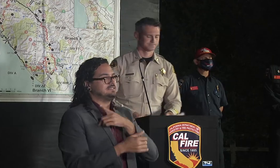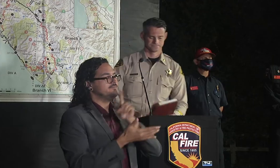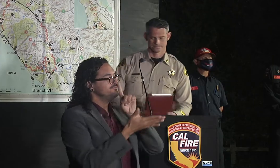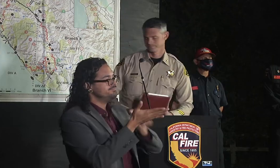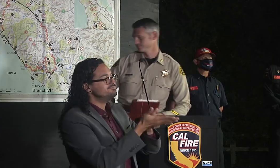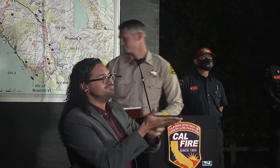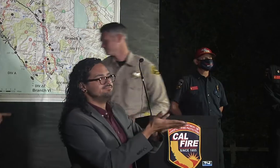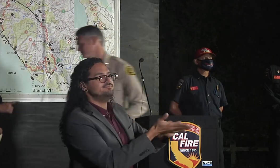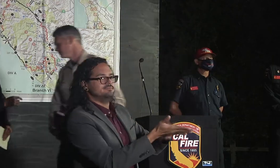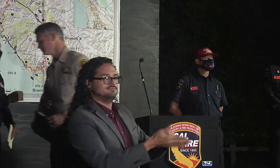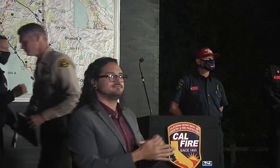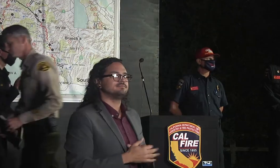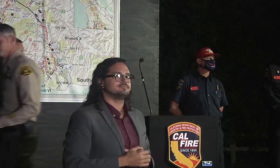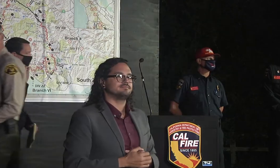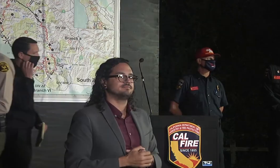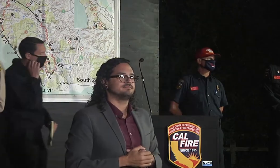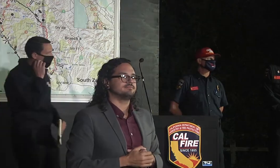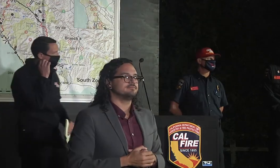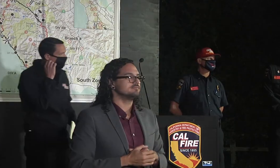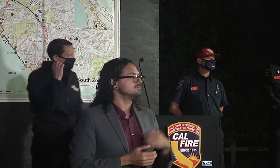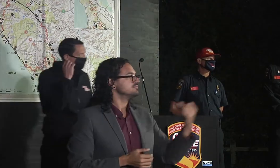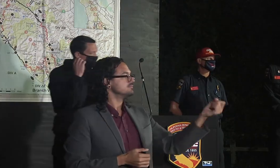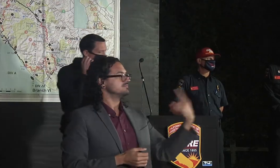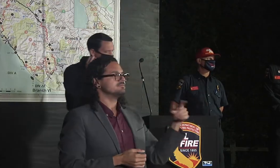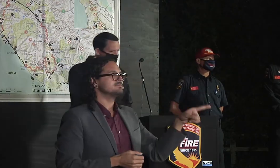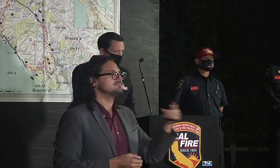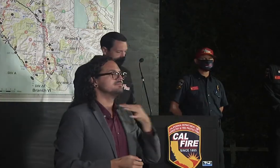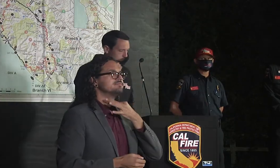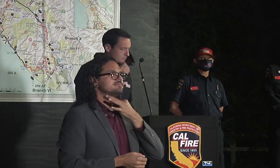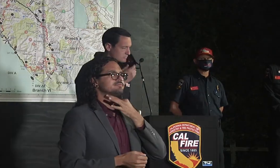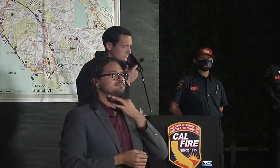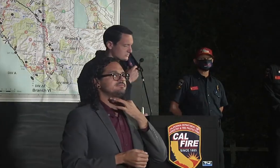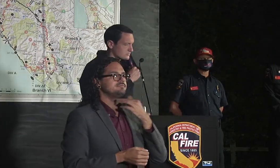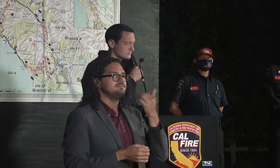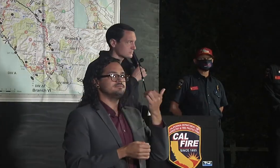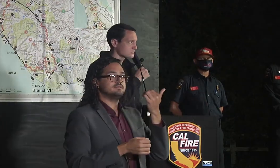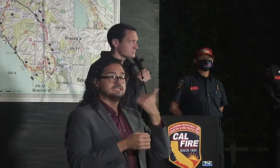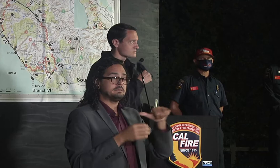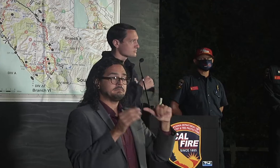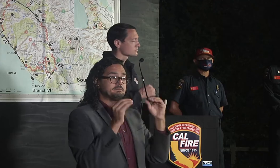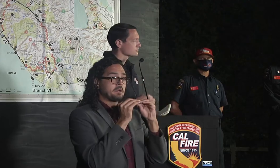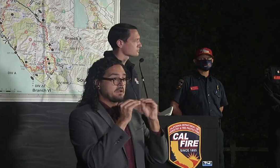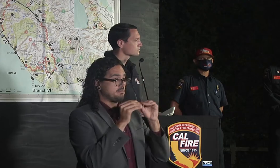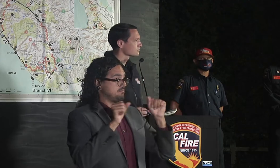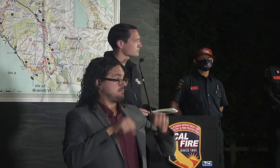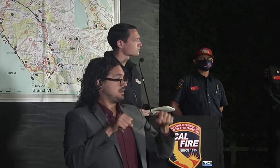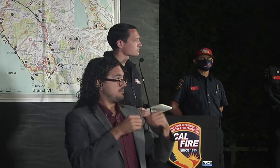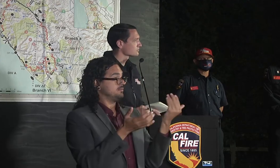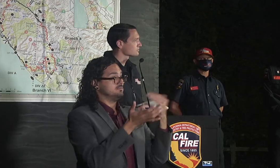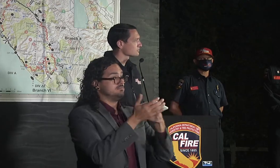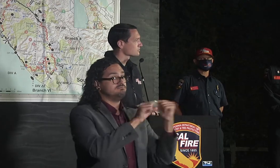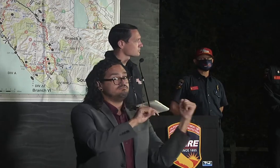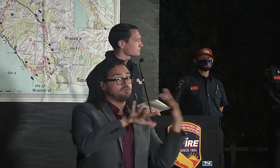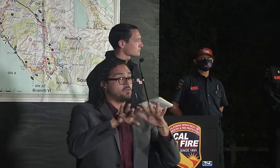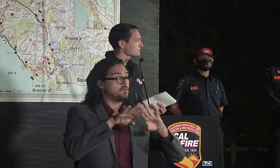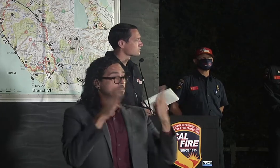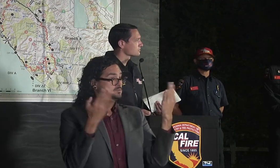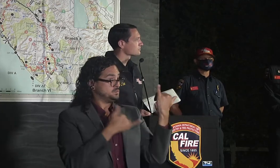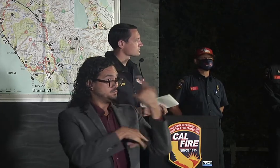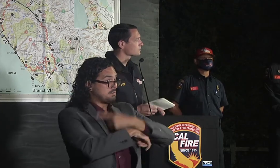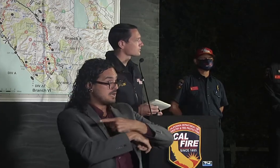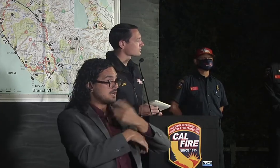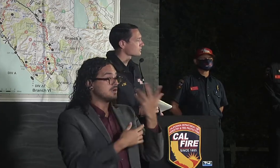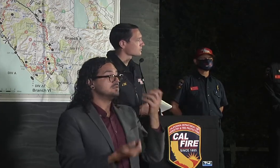welcome. Do you anticipate any more repopulation today? I mean, I know the Scotts Valley people probably popping the champagne bottles this